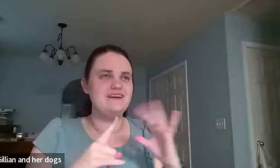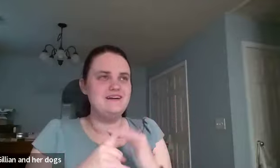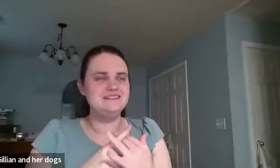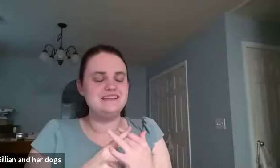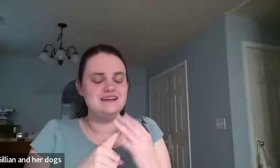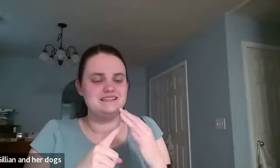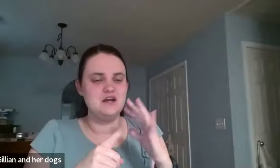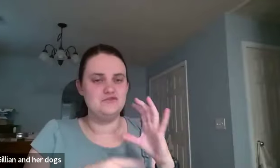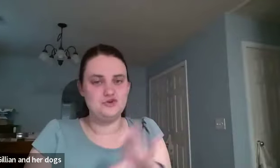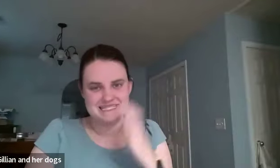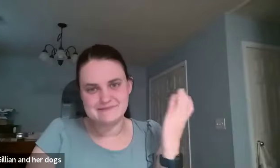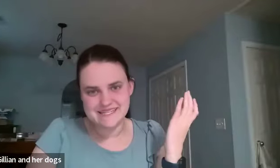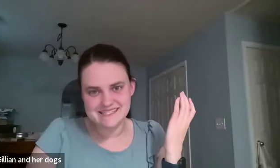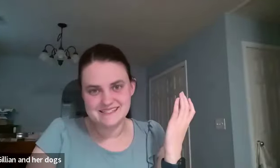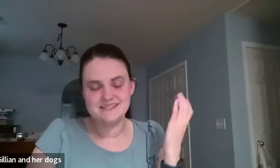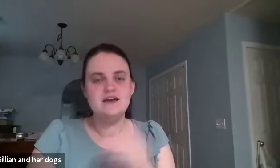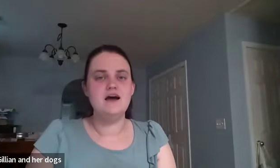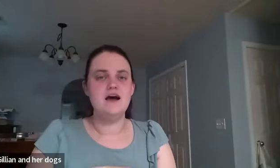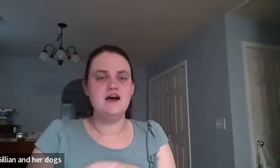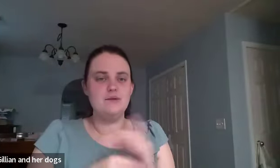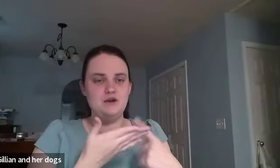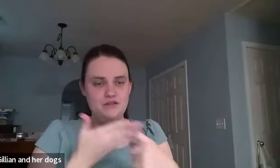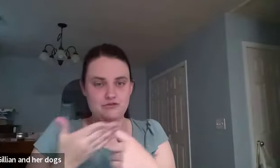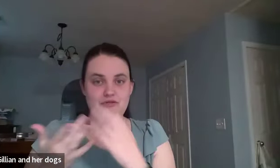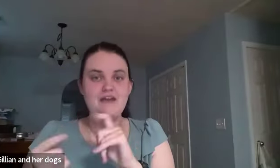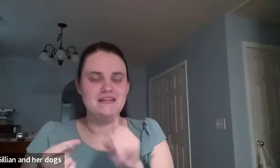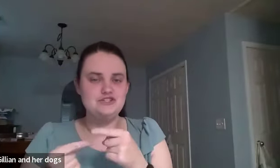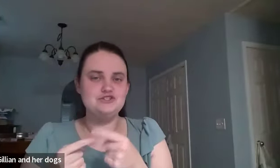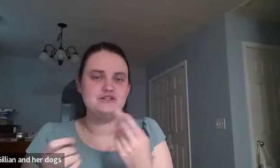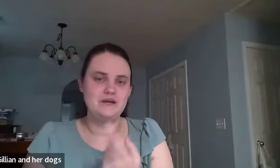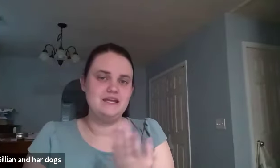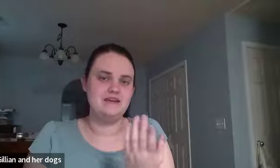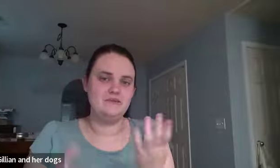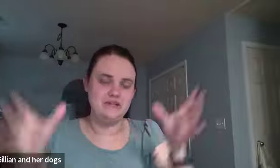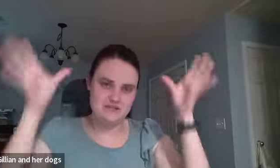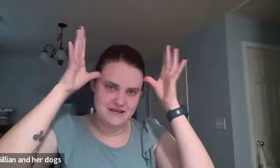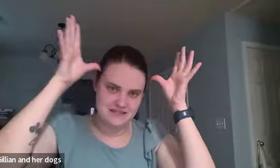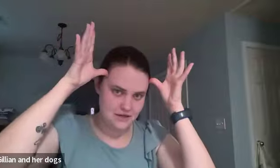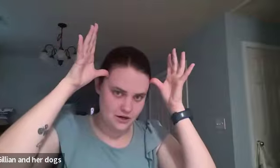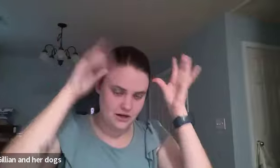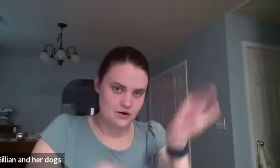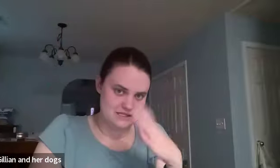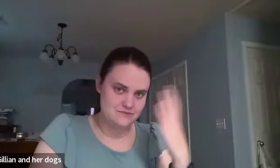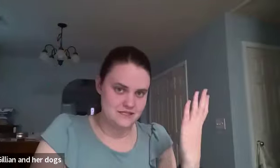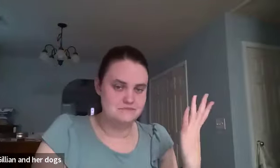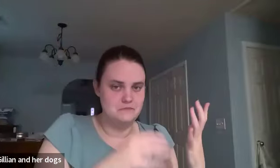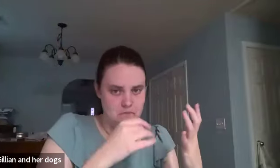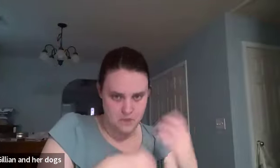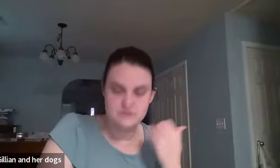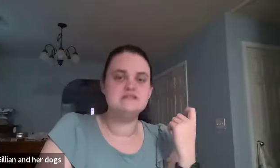in the context of Christmas, and going through that, that's usually when you sign deer in Christmas. Most